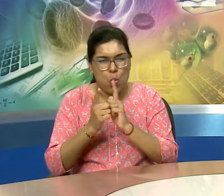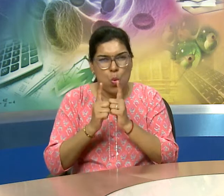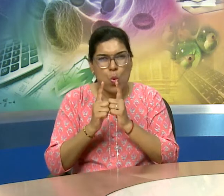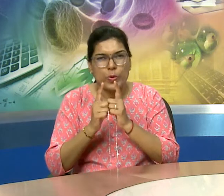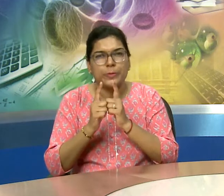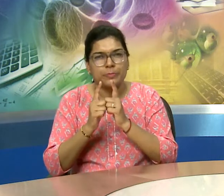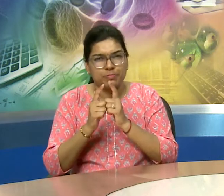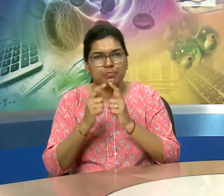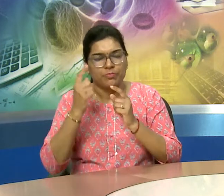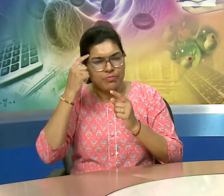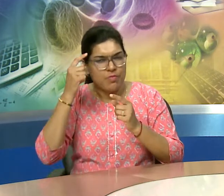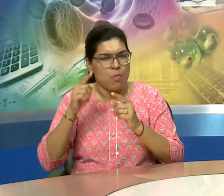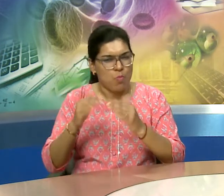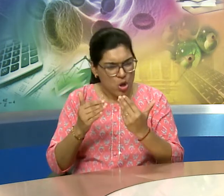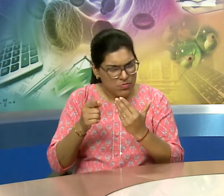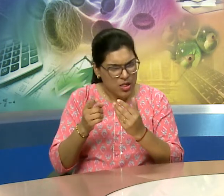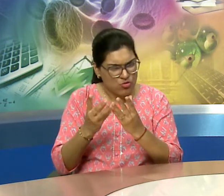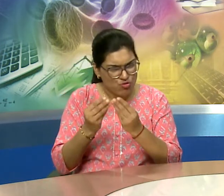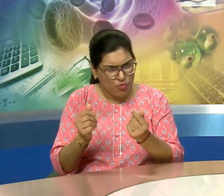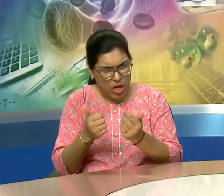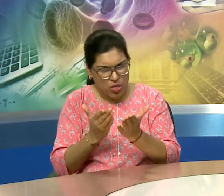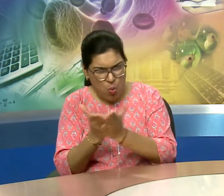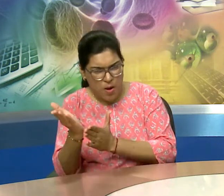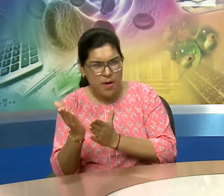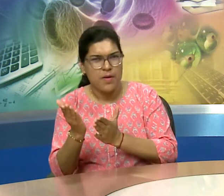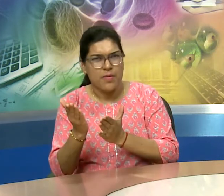and his views were based on reasons and logic.